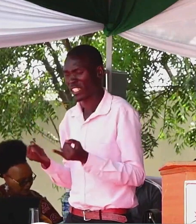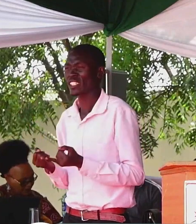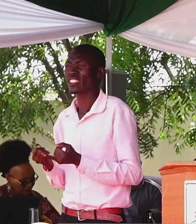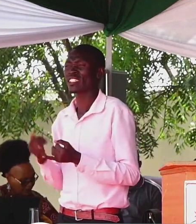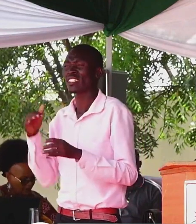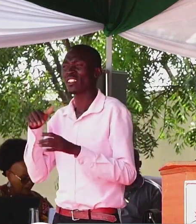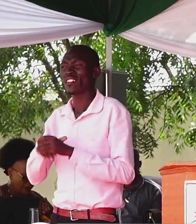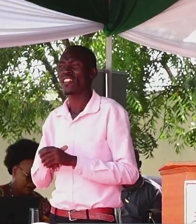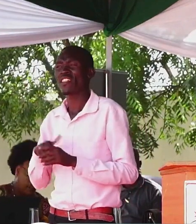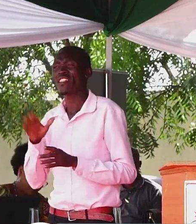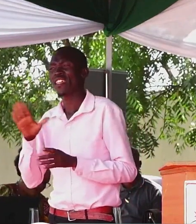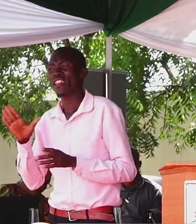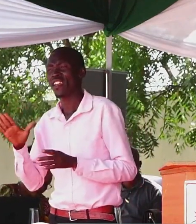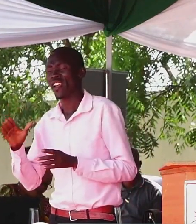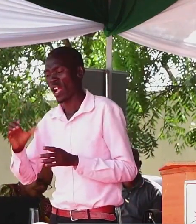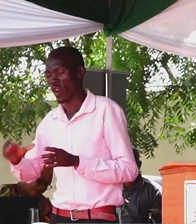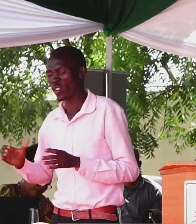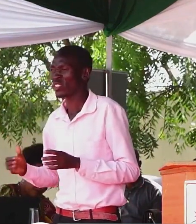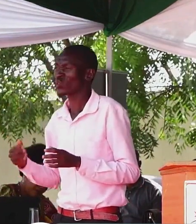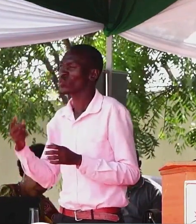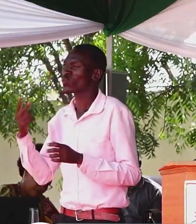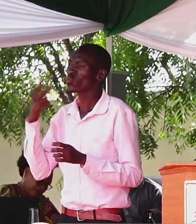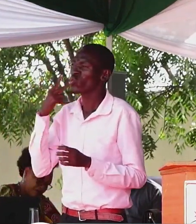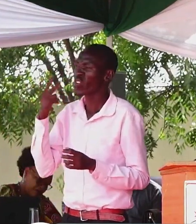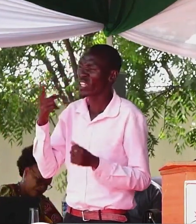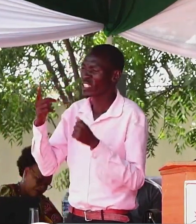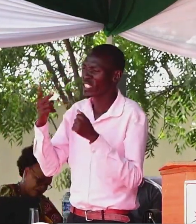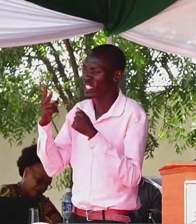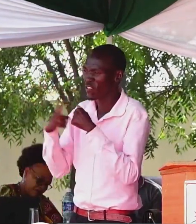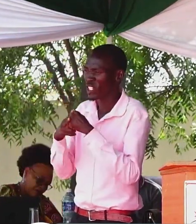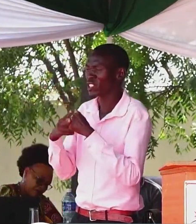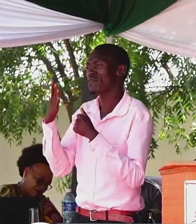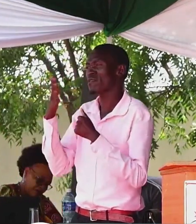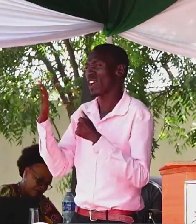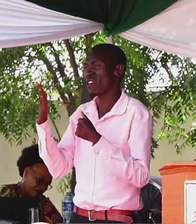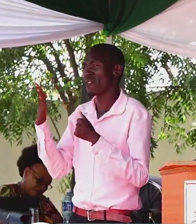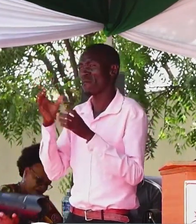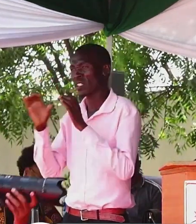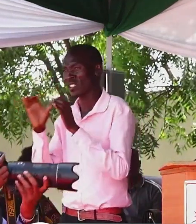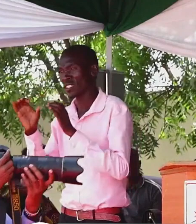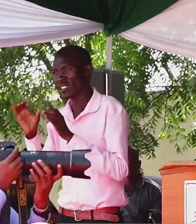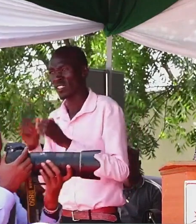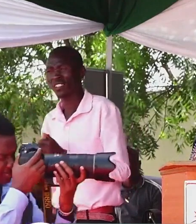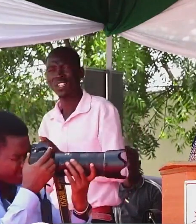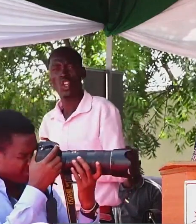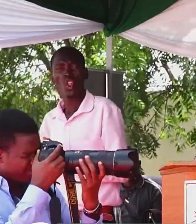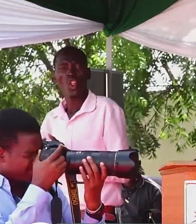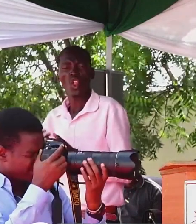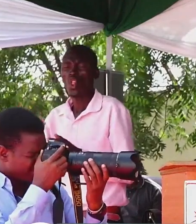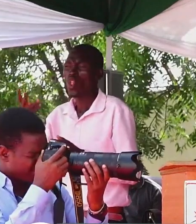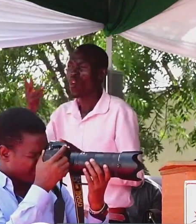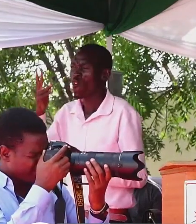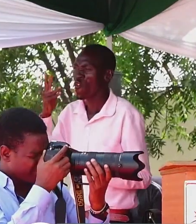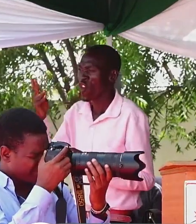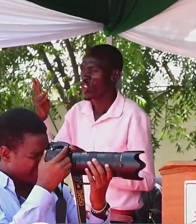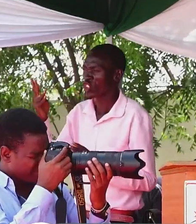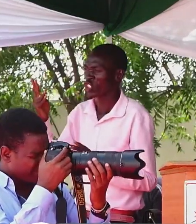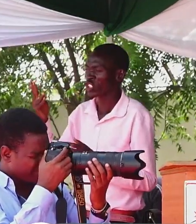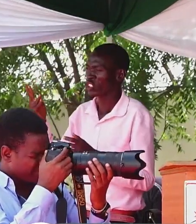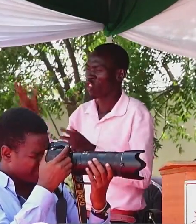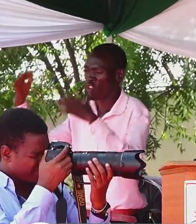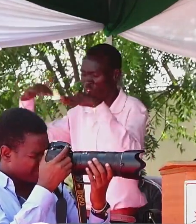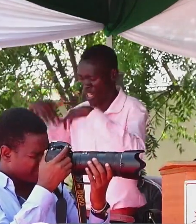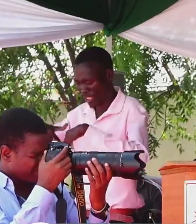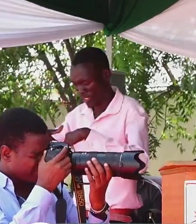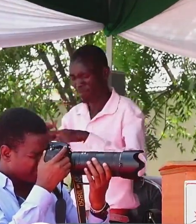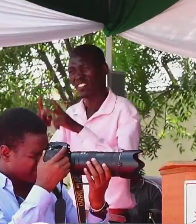their county. We had 275 participants. The fourth conference,